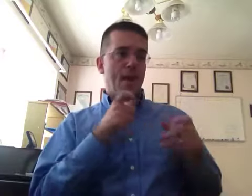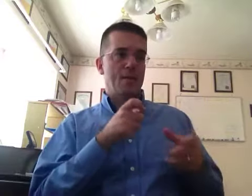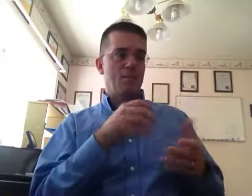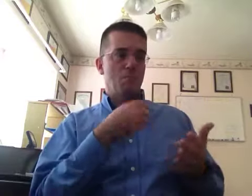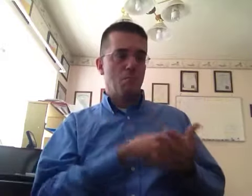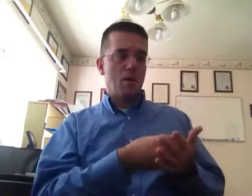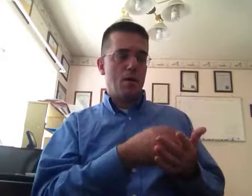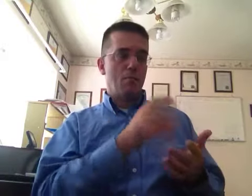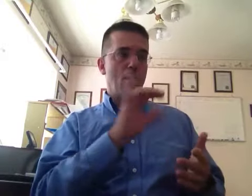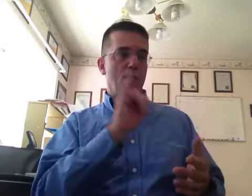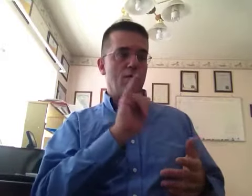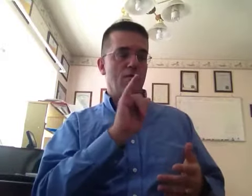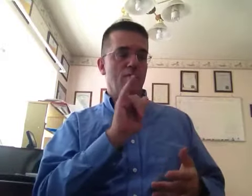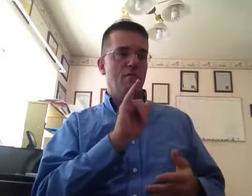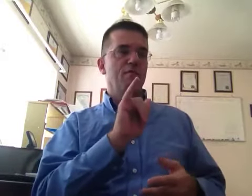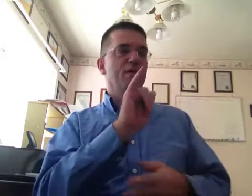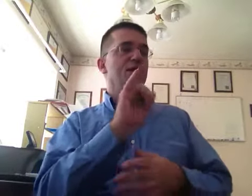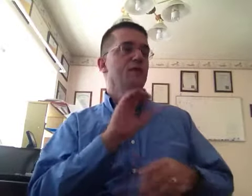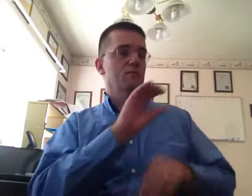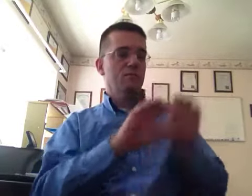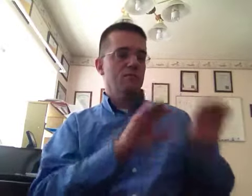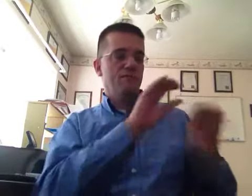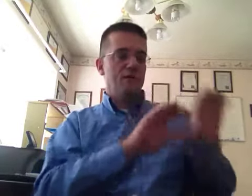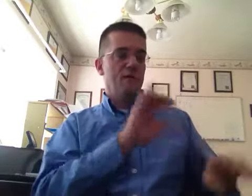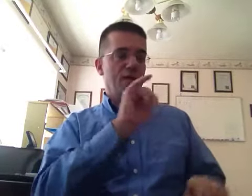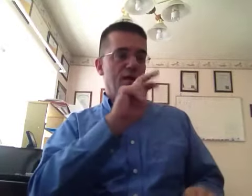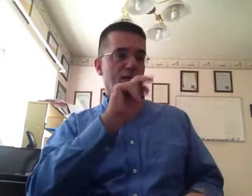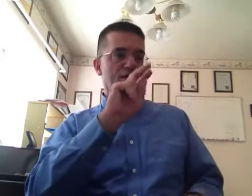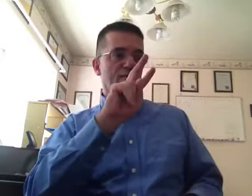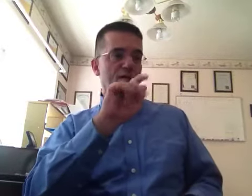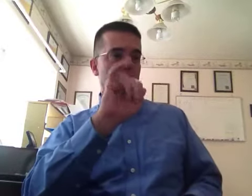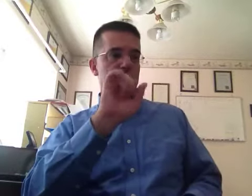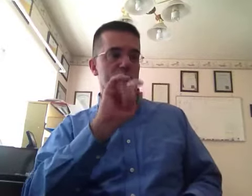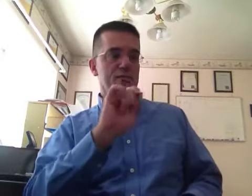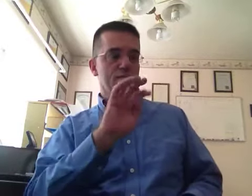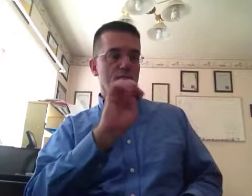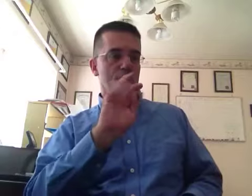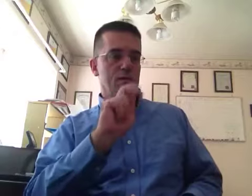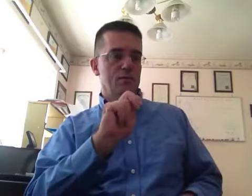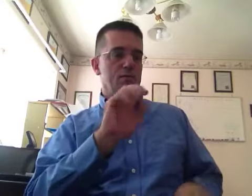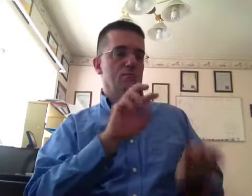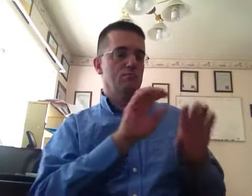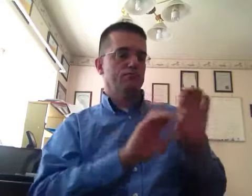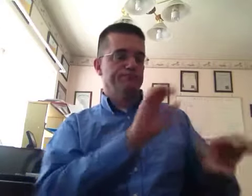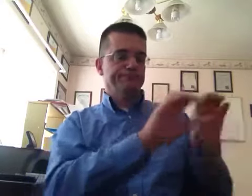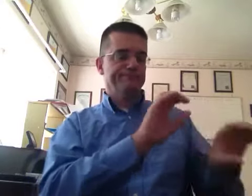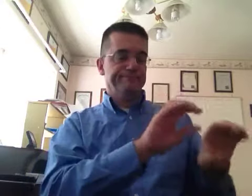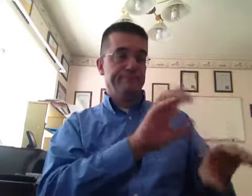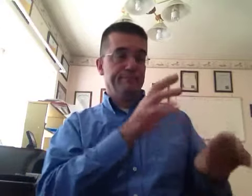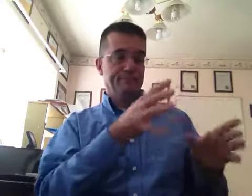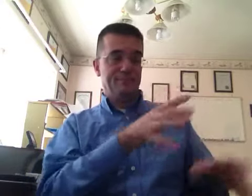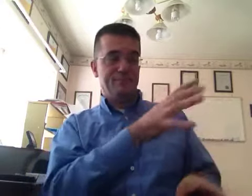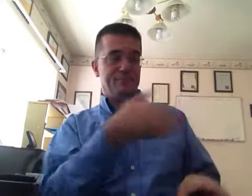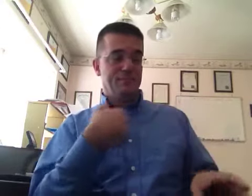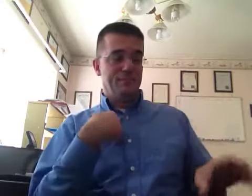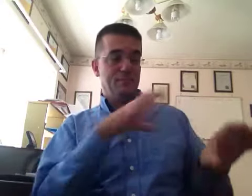investments laying around that you could get to in mutual funds in a worst-case scenario is to get rid of the house payment. So, again, back and